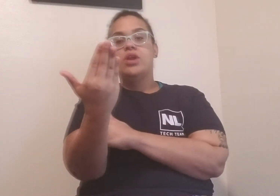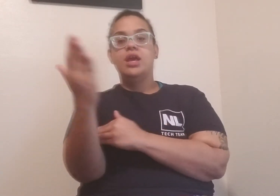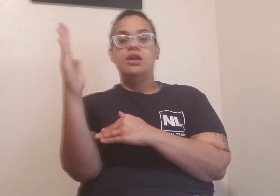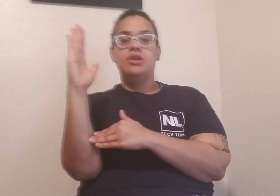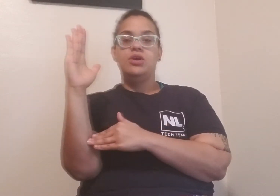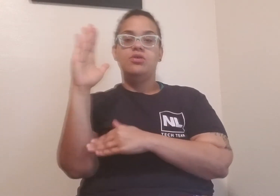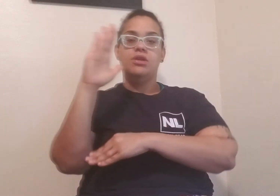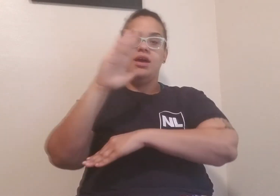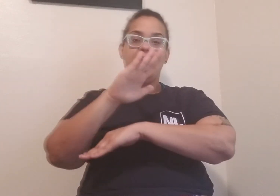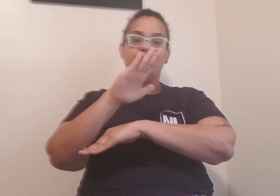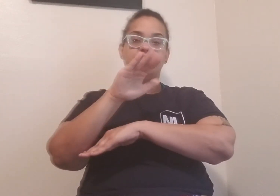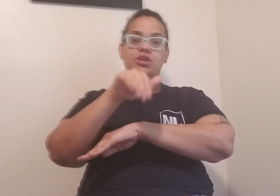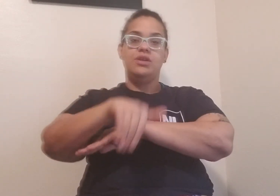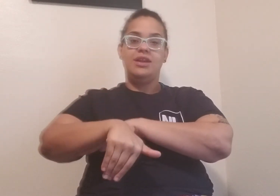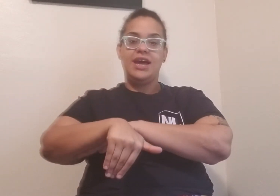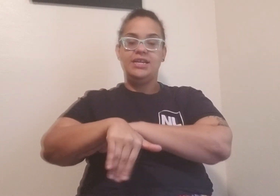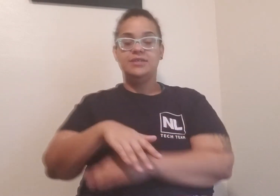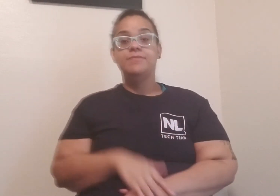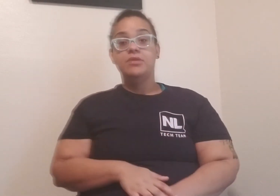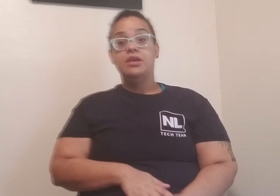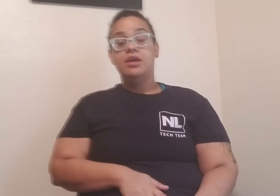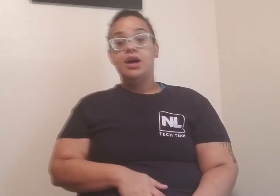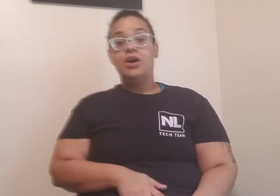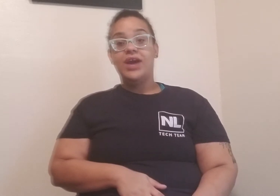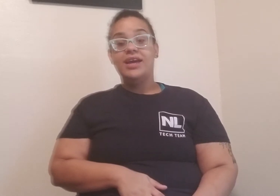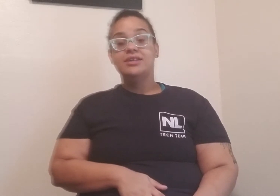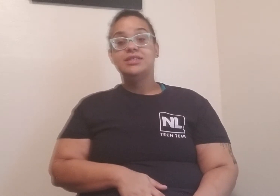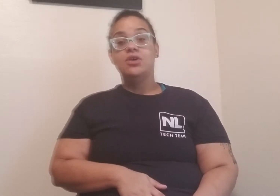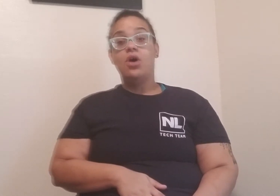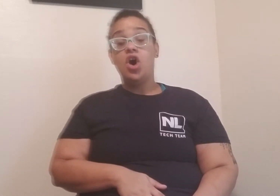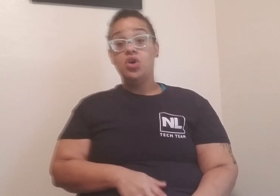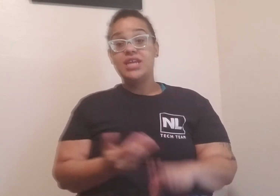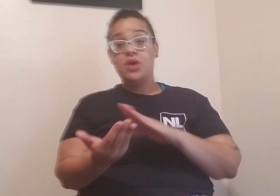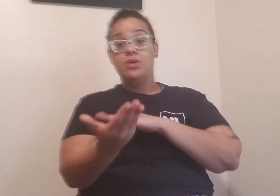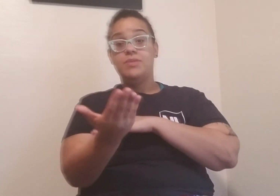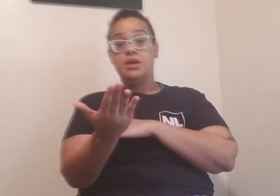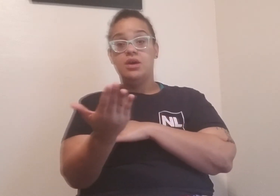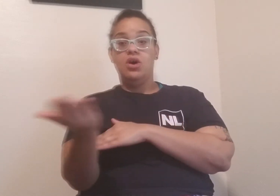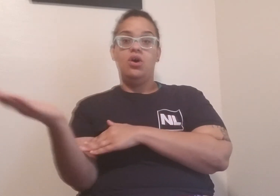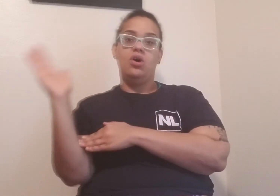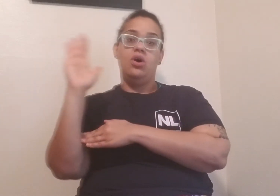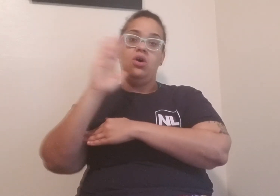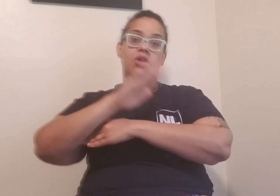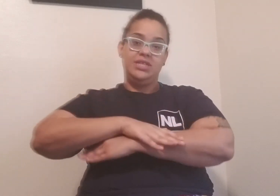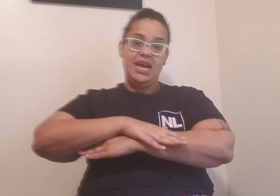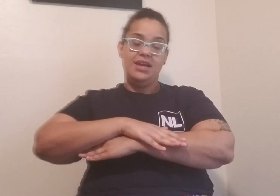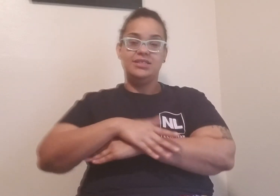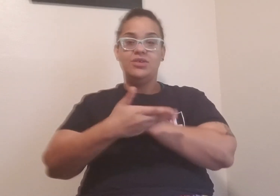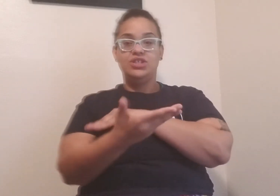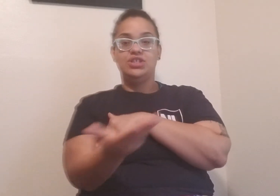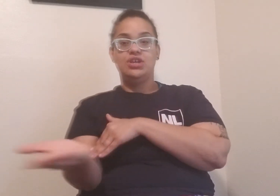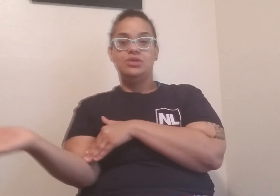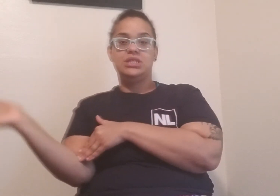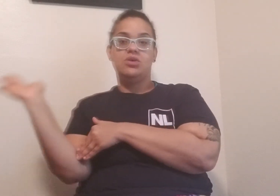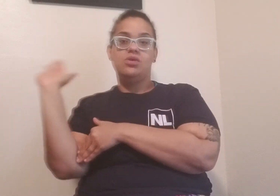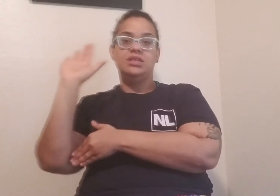morning, noon, afternoon, night. Okay, so all day would be all day. So it just shows the whole